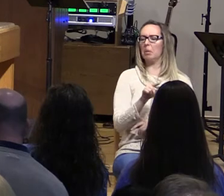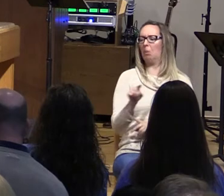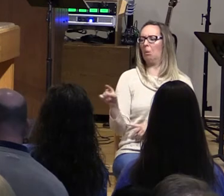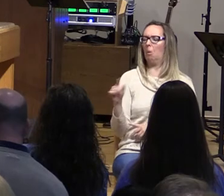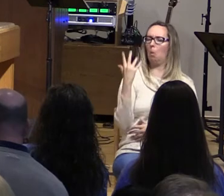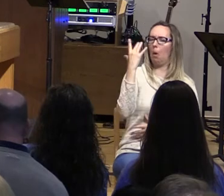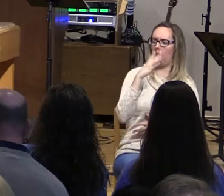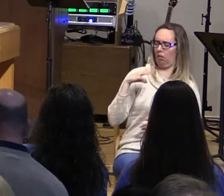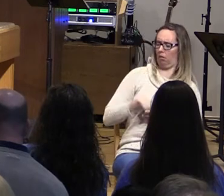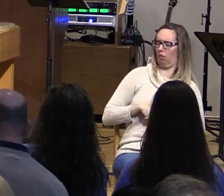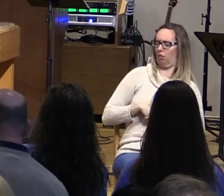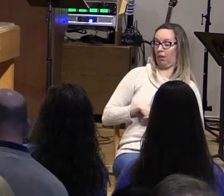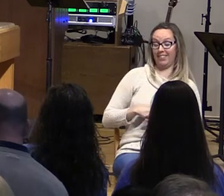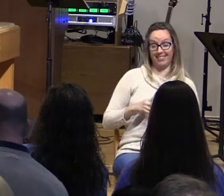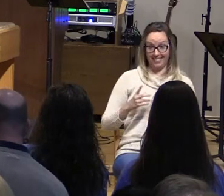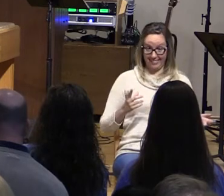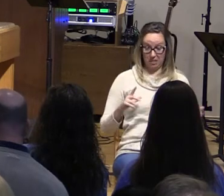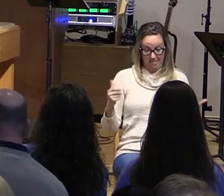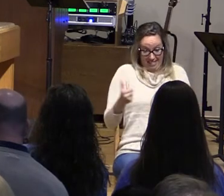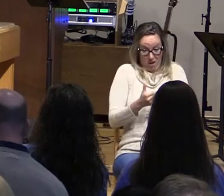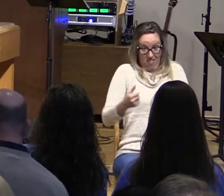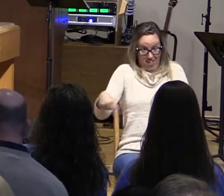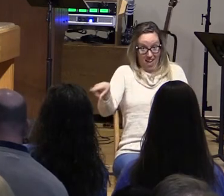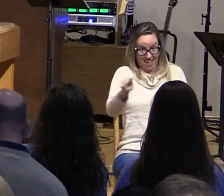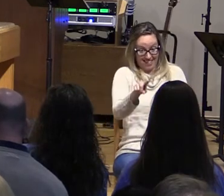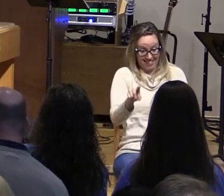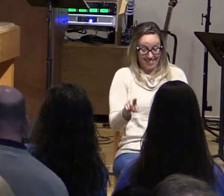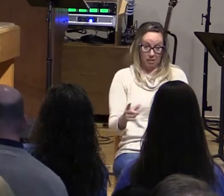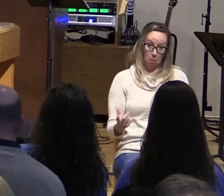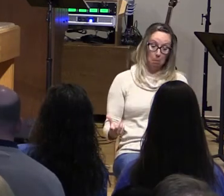And I would challenge us that there's times in our lives